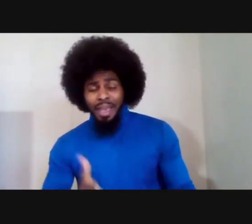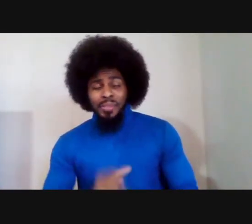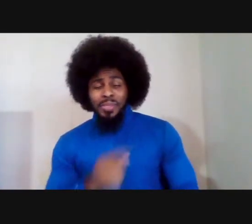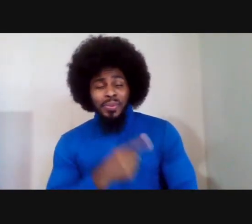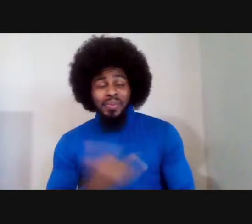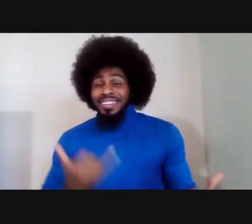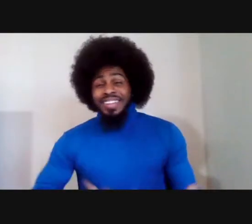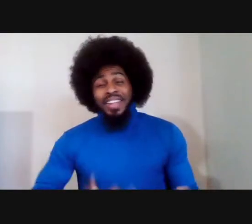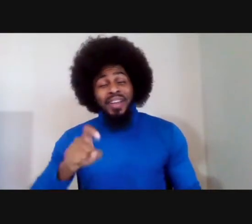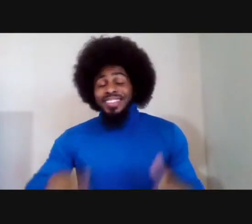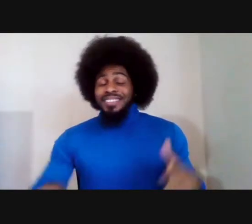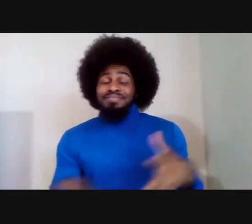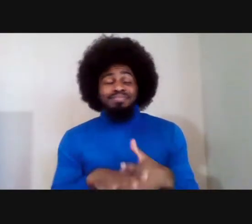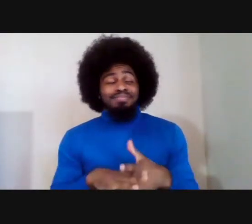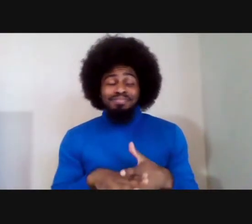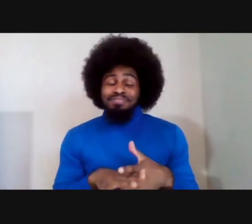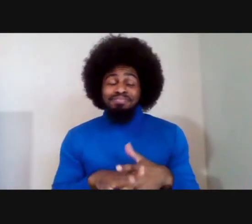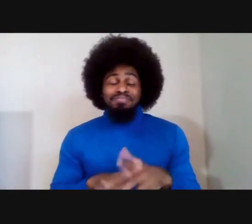know? But